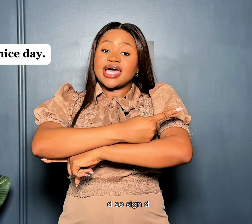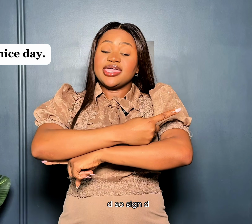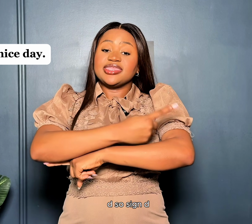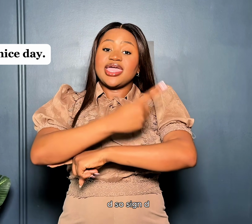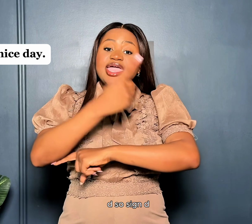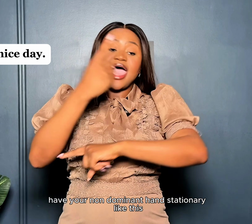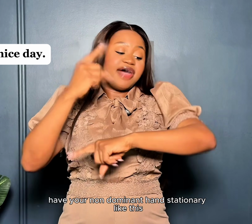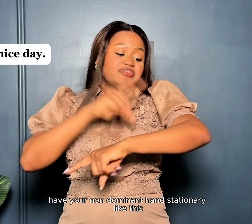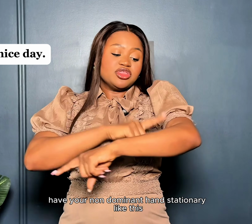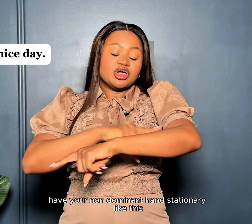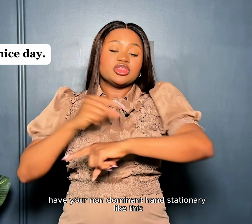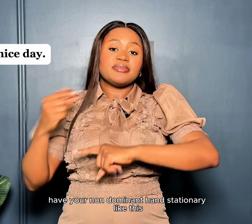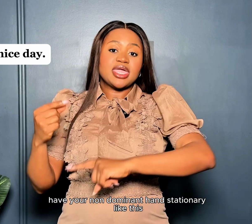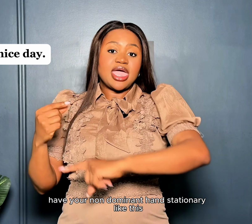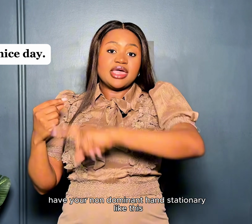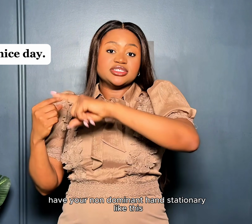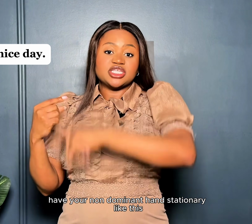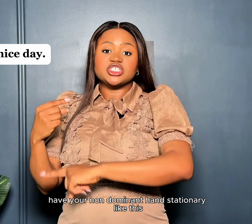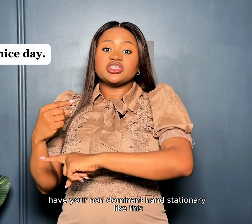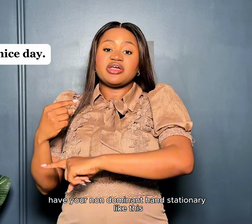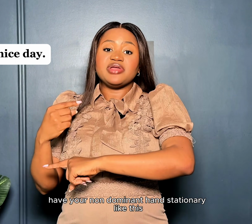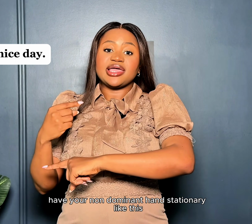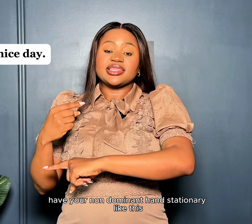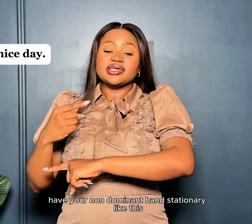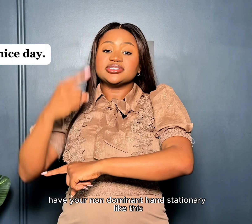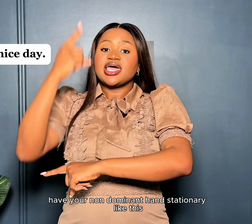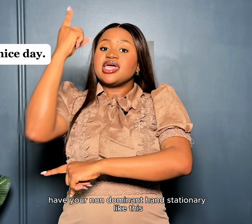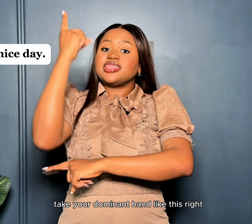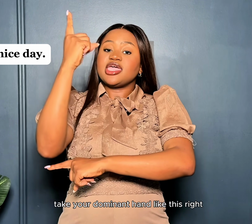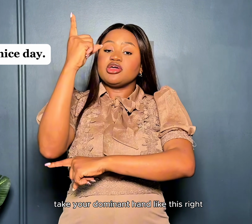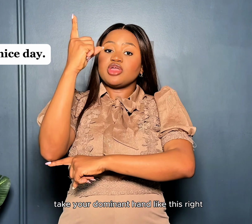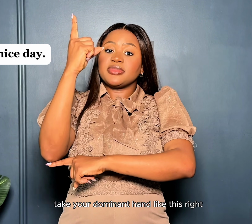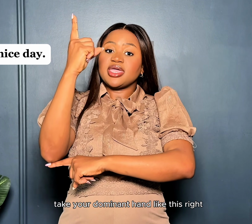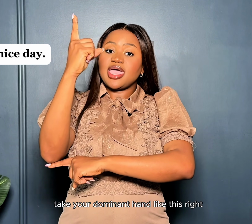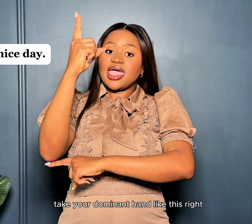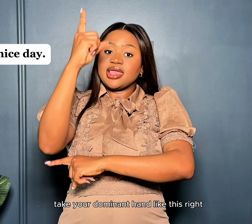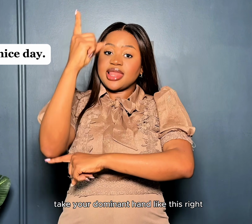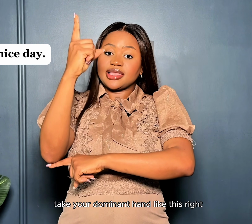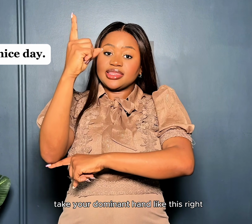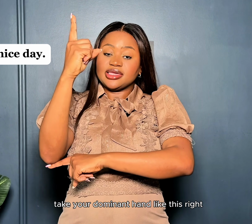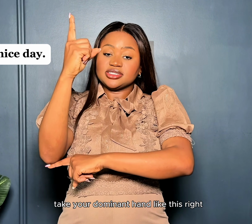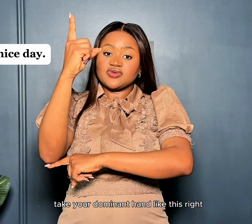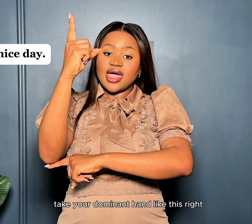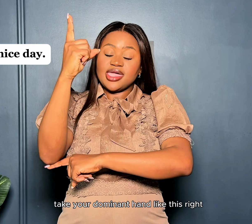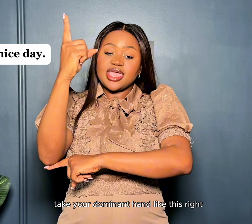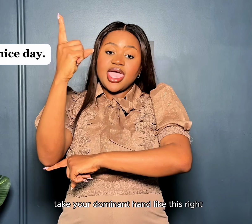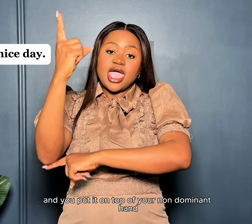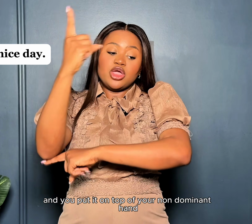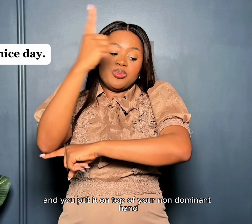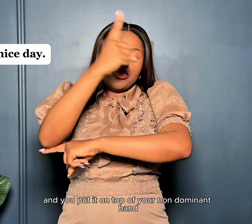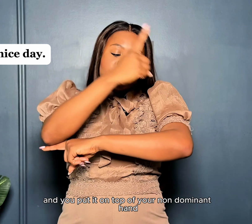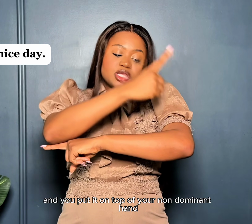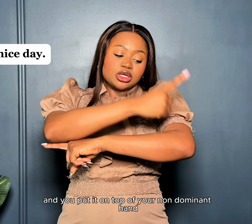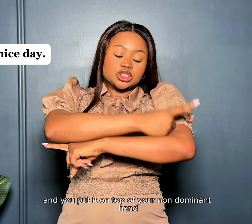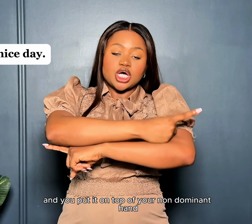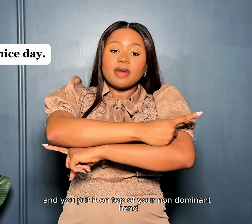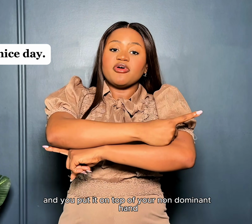sign day, have your non-dominant hand stationary like this. Take your dominant hand like this, right? And you put it on top of